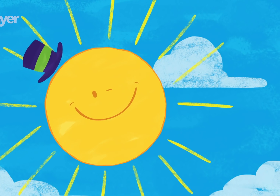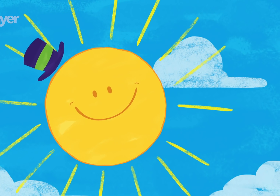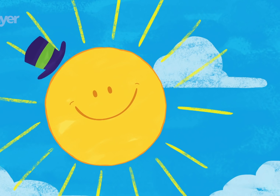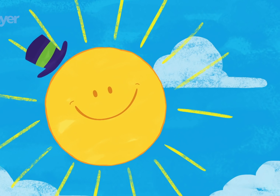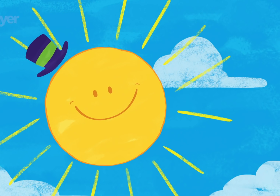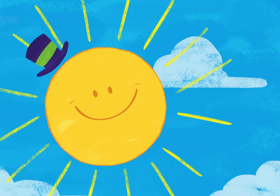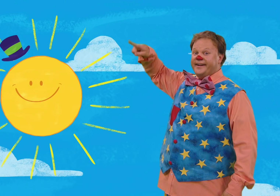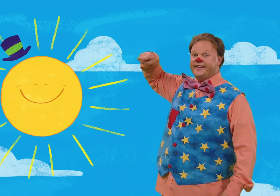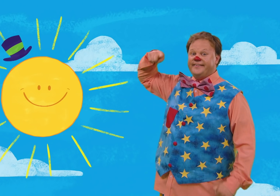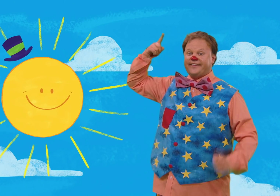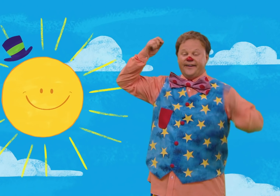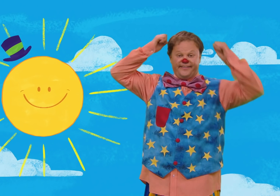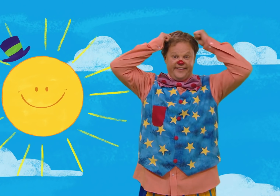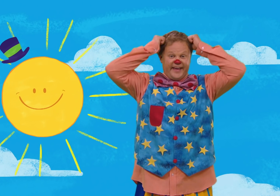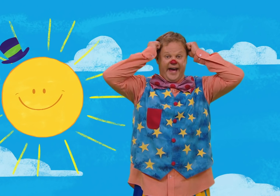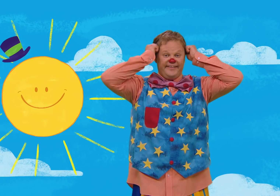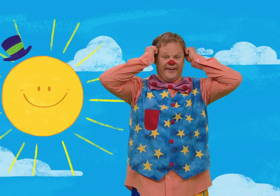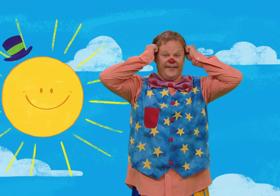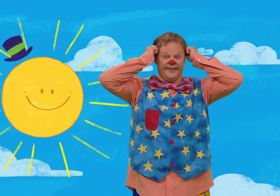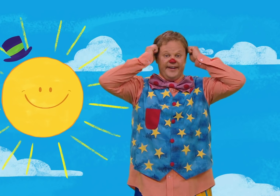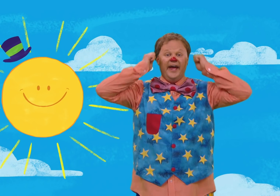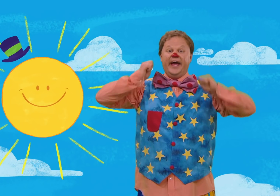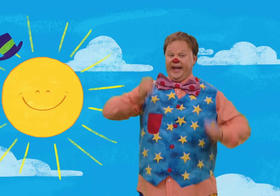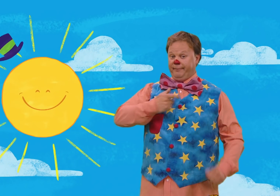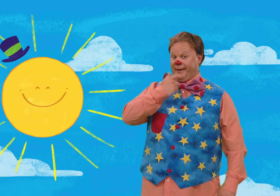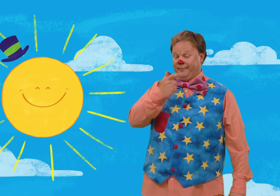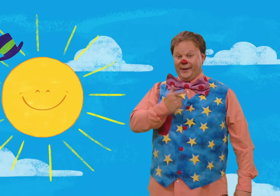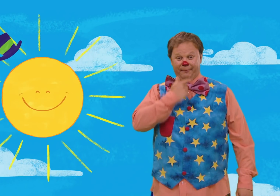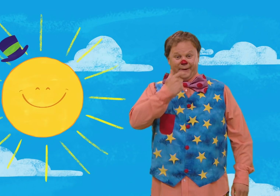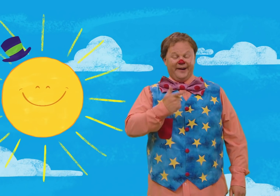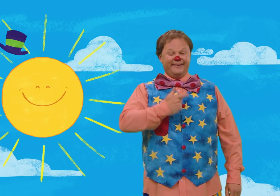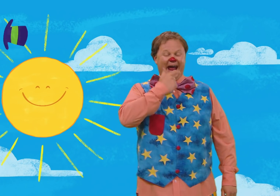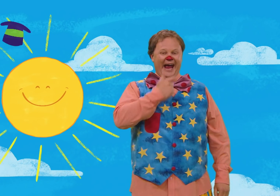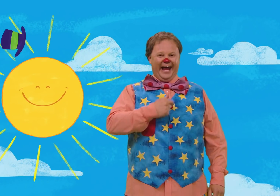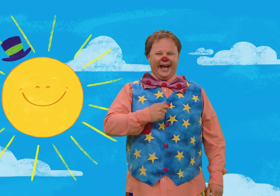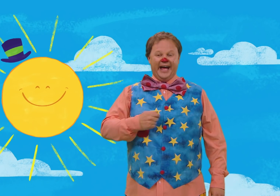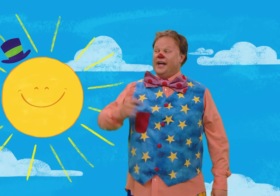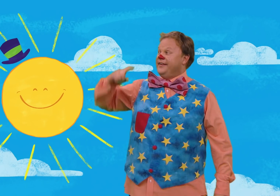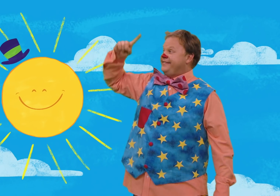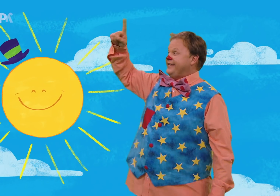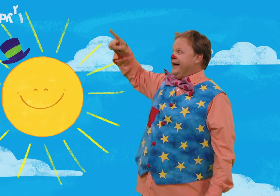The sun has got his hat on. Hip, hip, hip, hooray! The